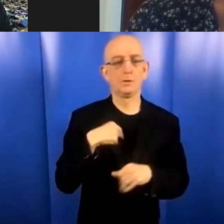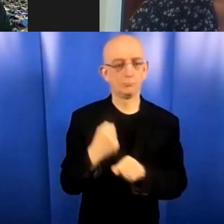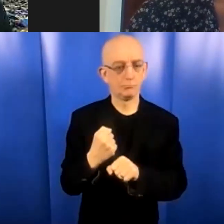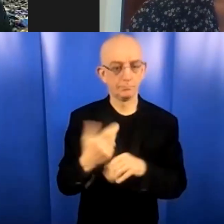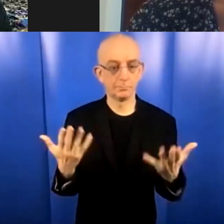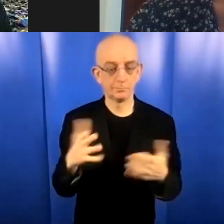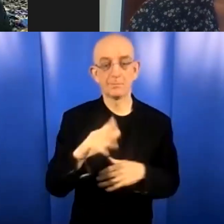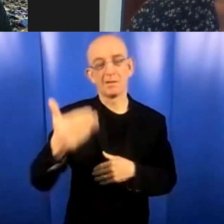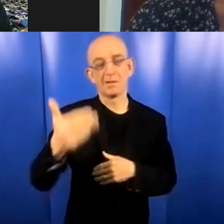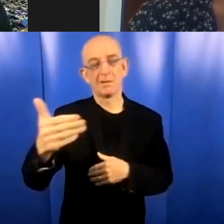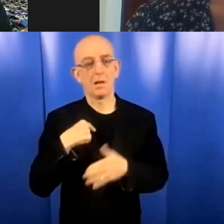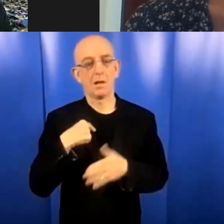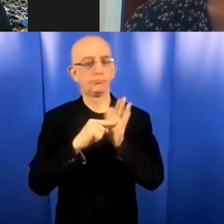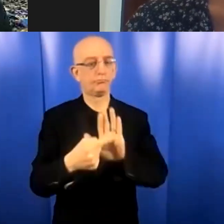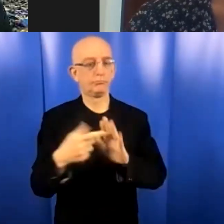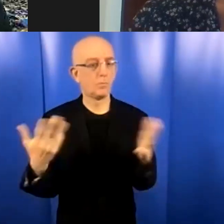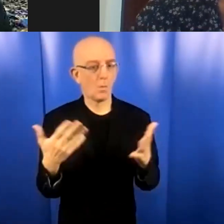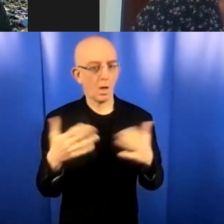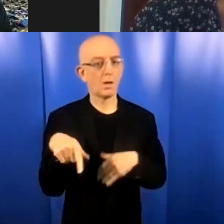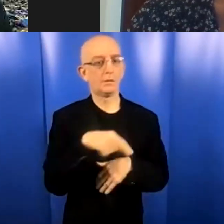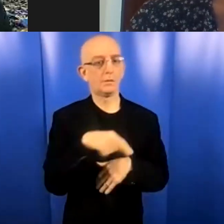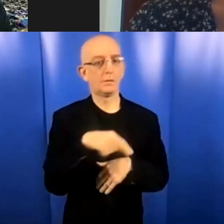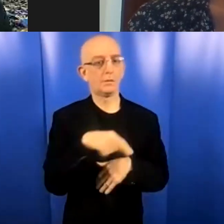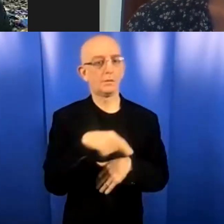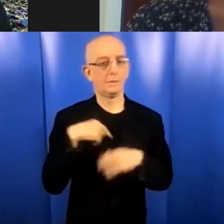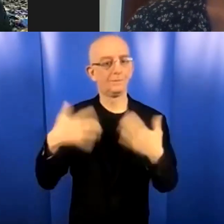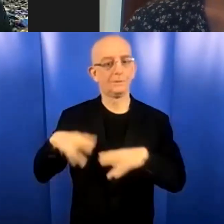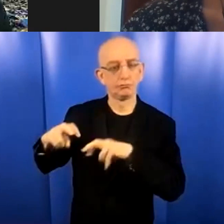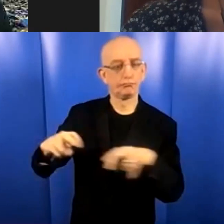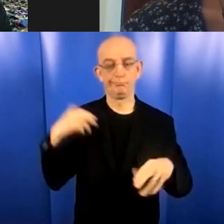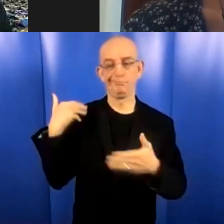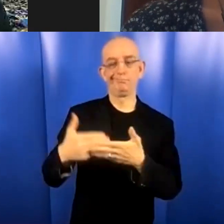around how civic space around the world is being respected or challenged.